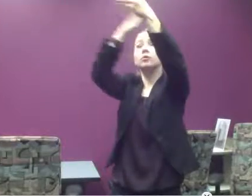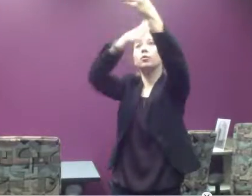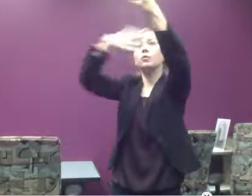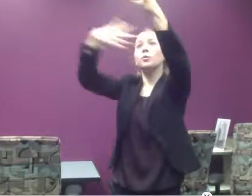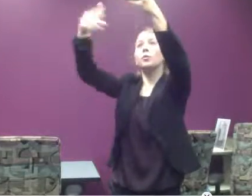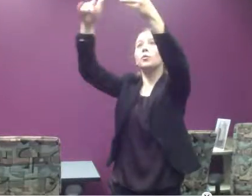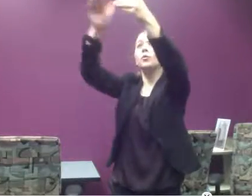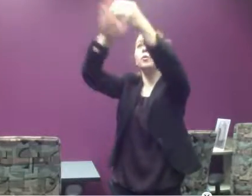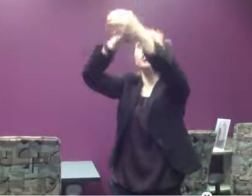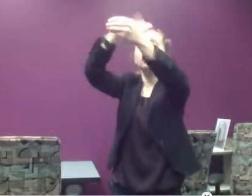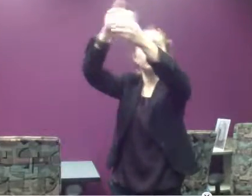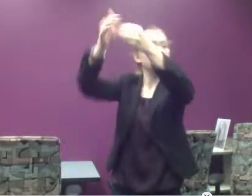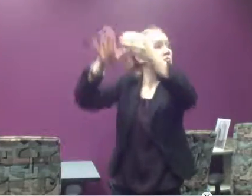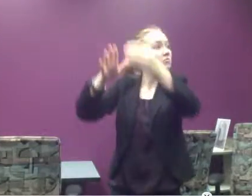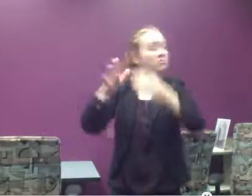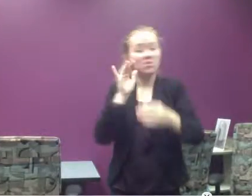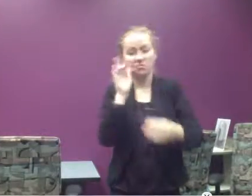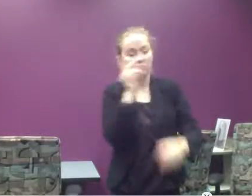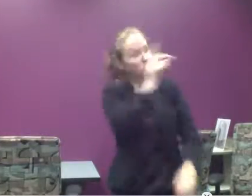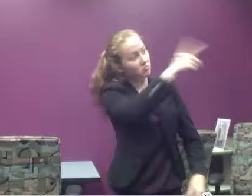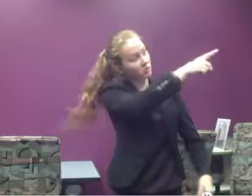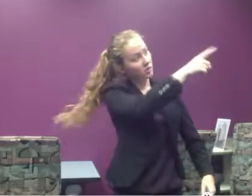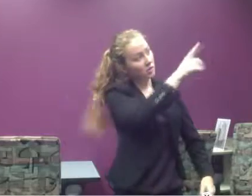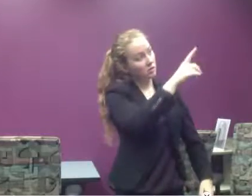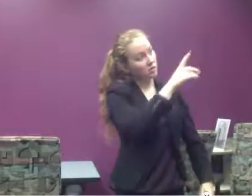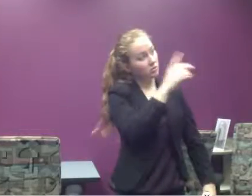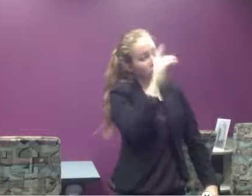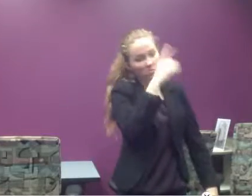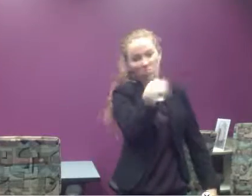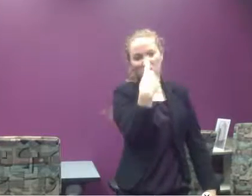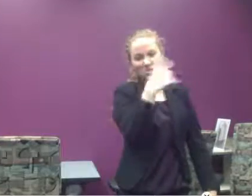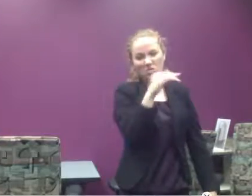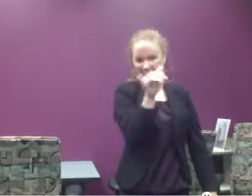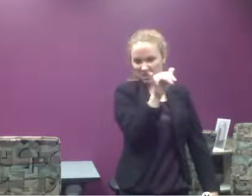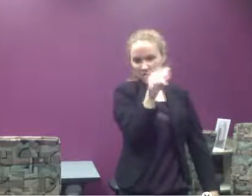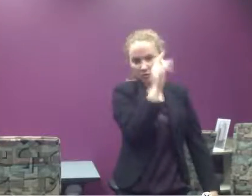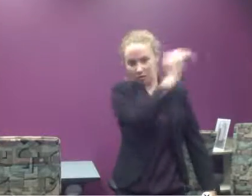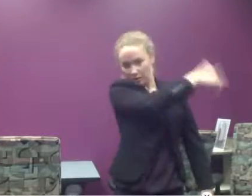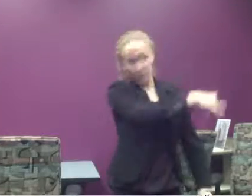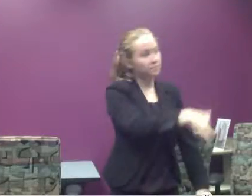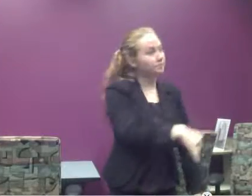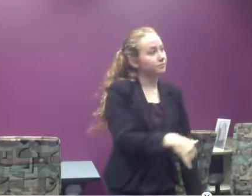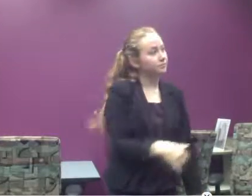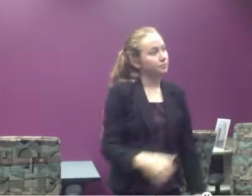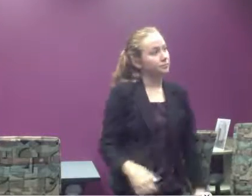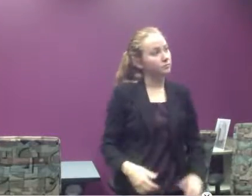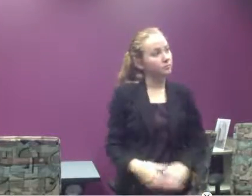so it all looks similar. You can see an example of it there.